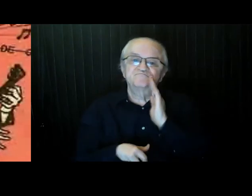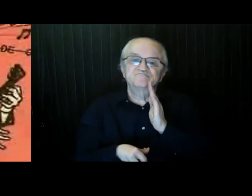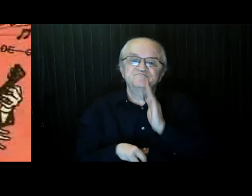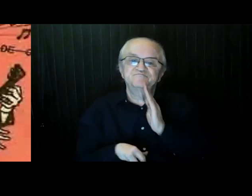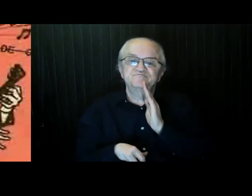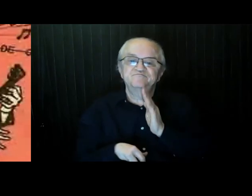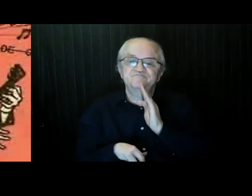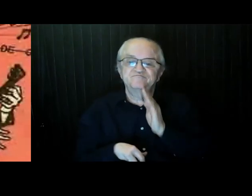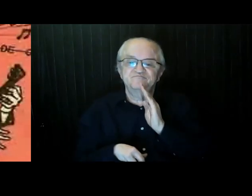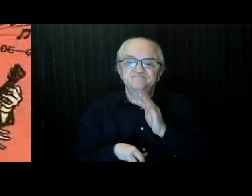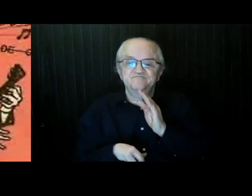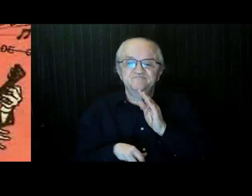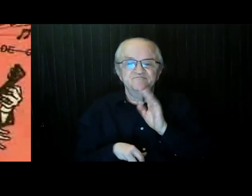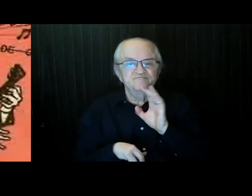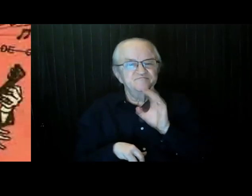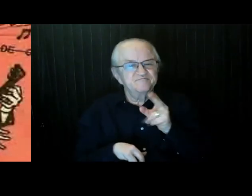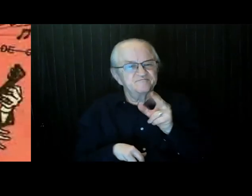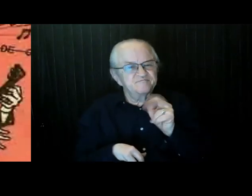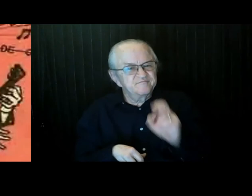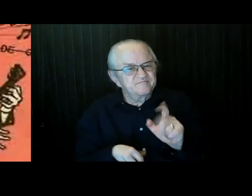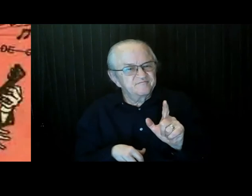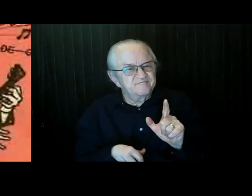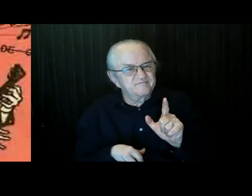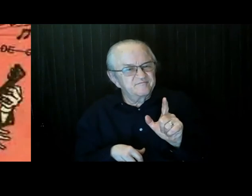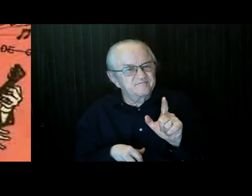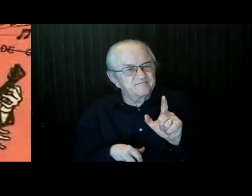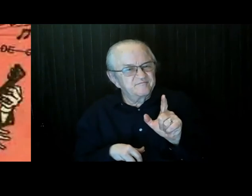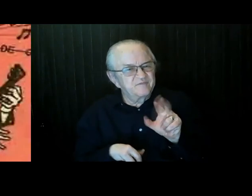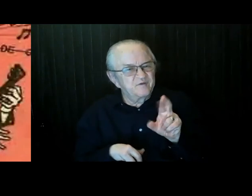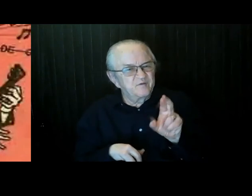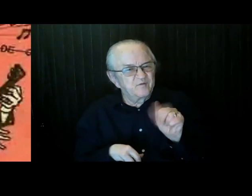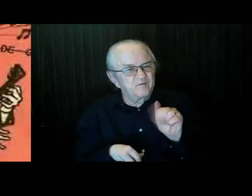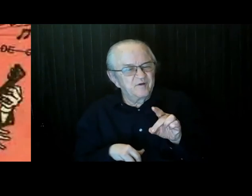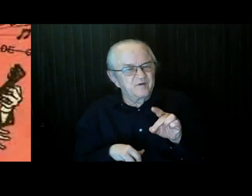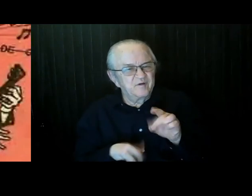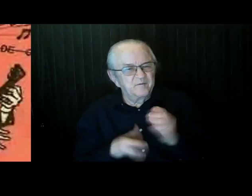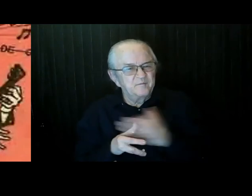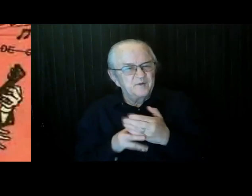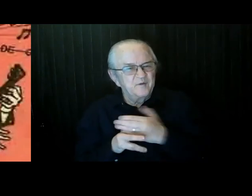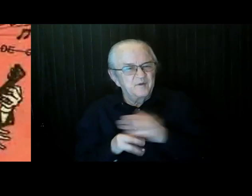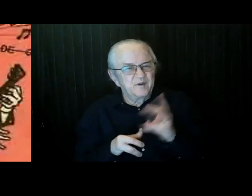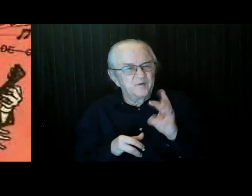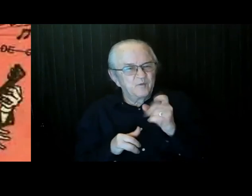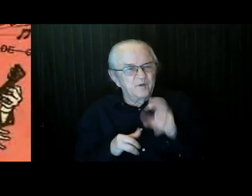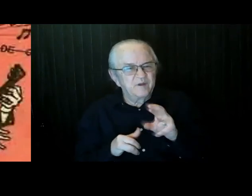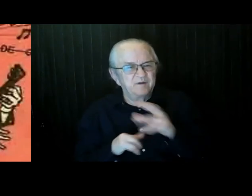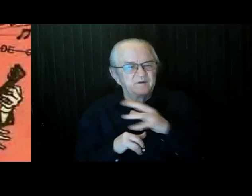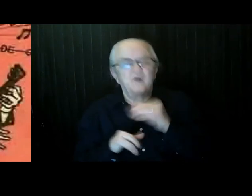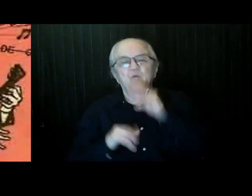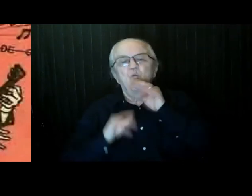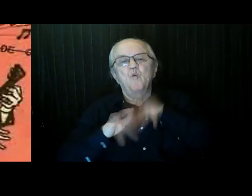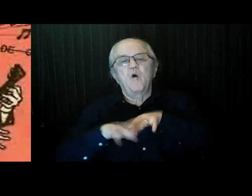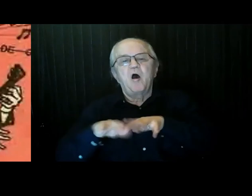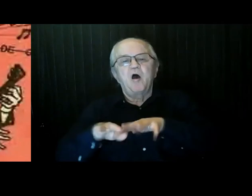call it, Channel Road, because it's following along the channel between Windsor and Detroit. And as I'm driving along,